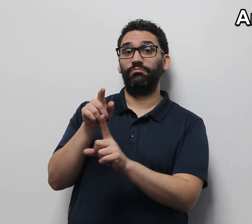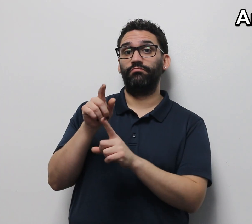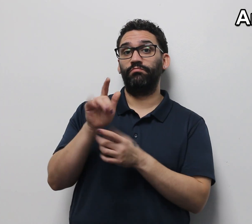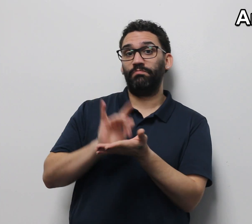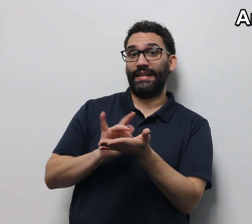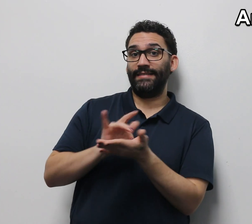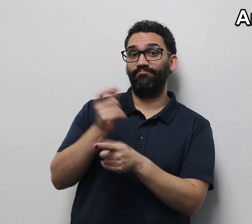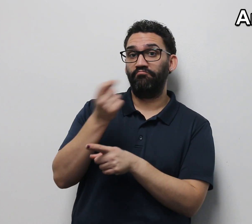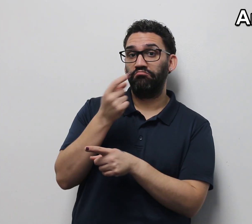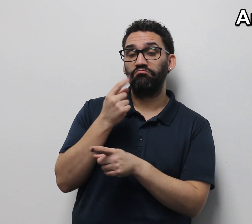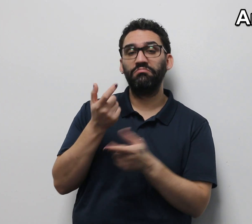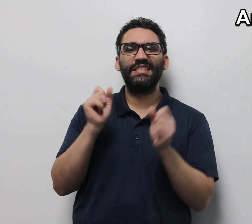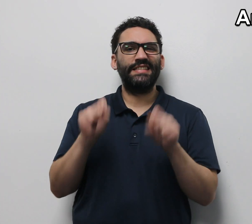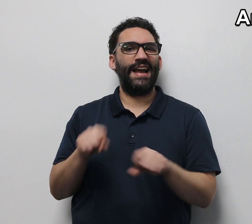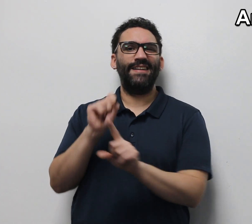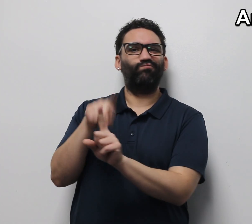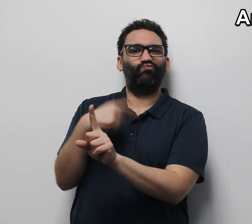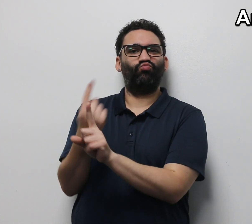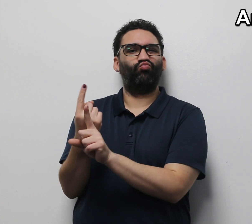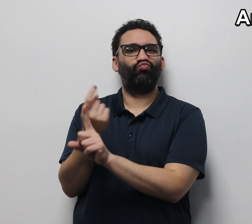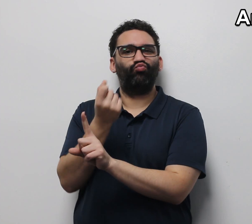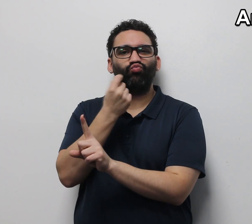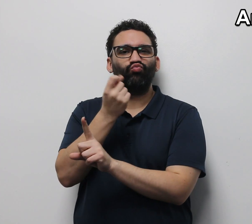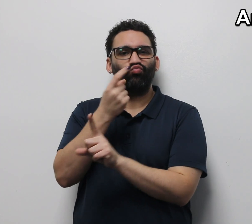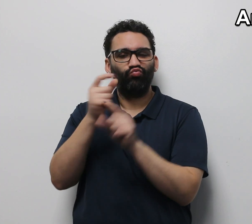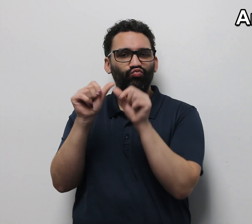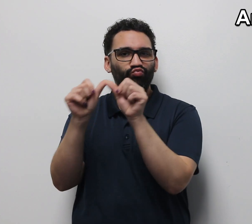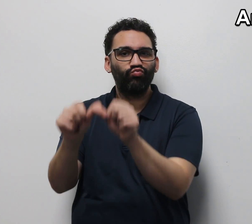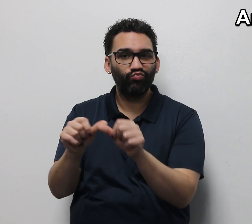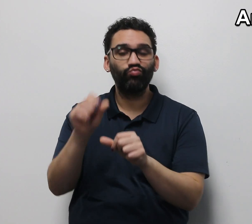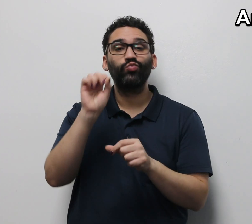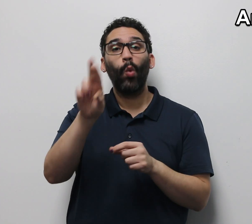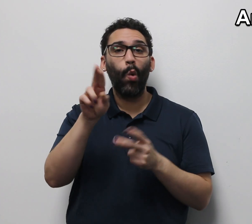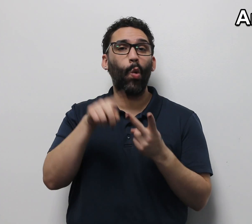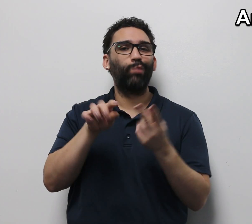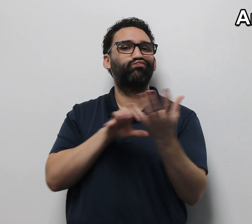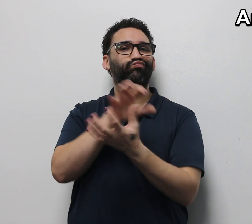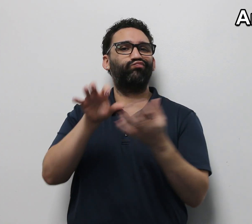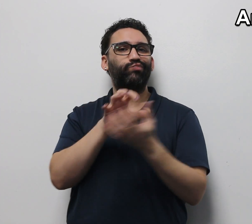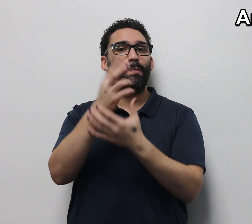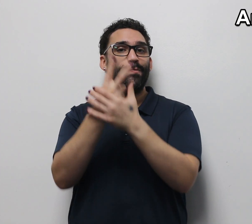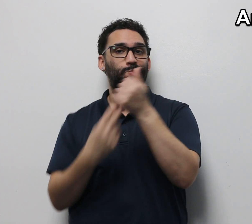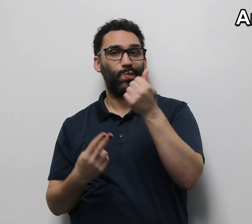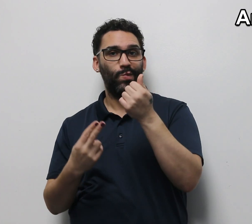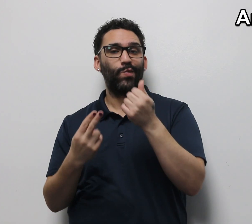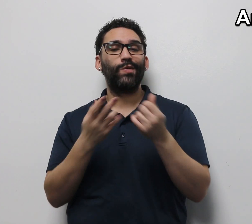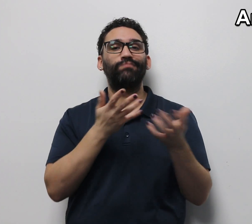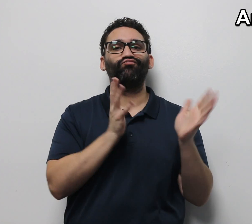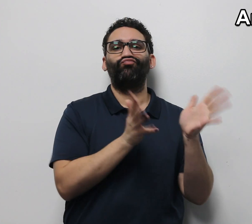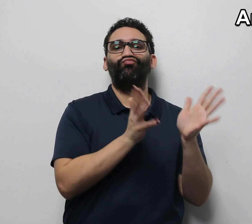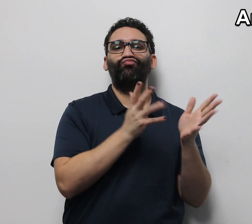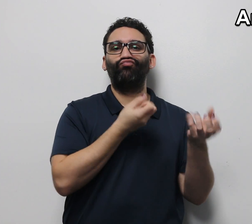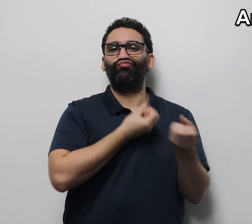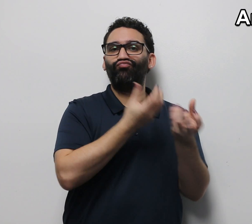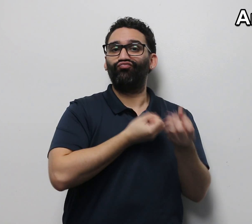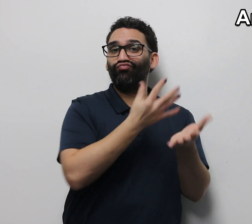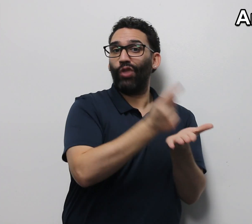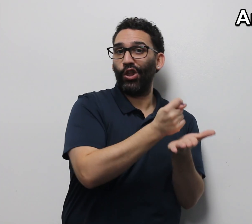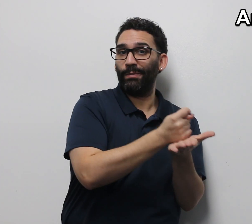This medication you can take on its own, or you can combine that with meeting with a therapist or counseling